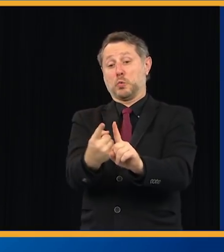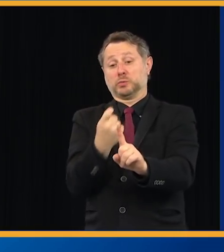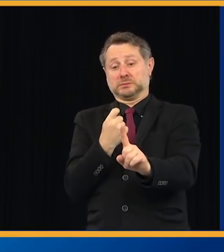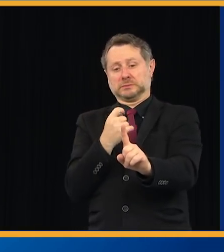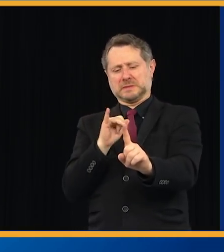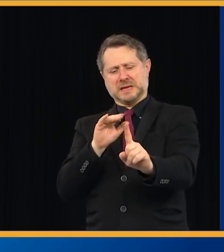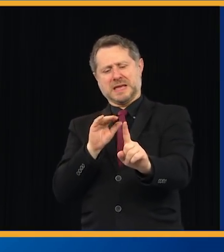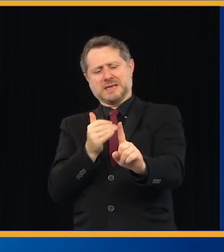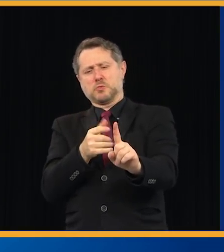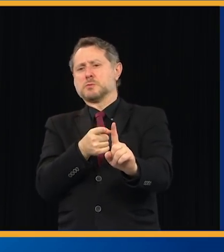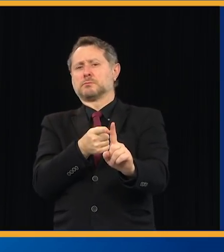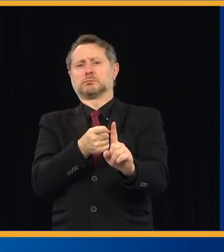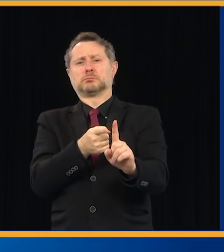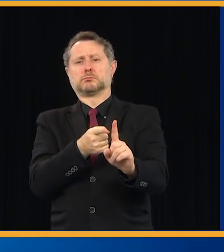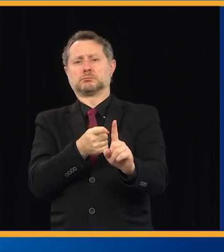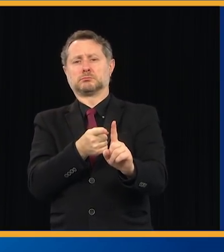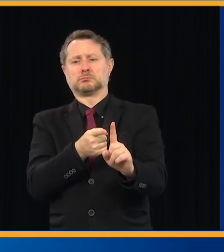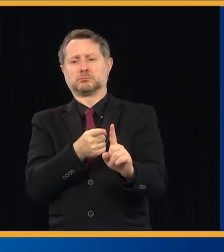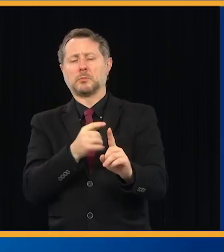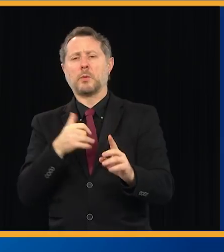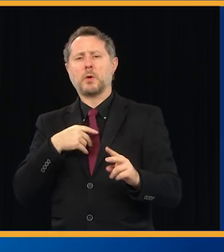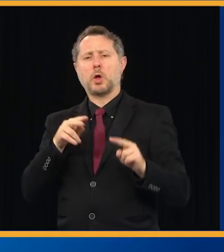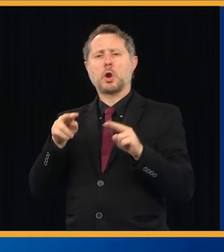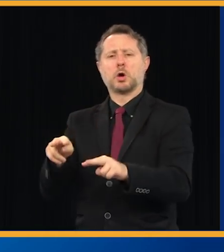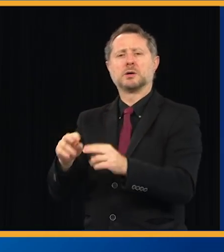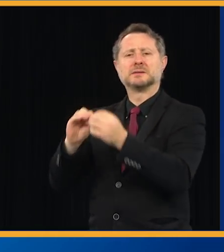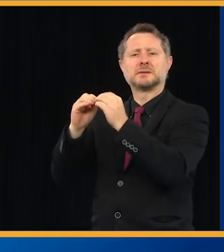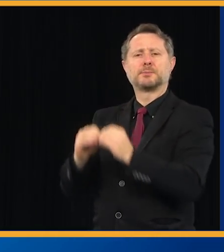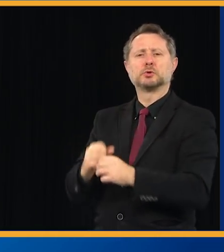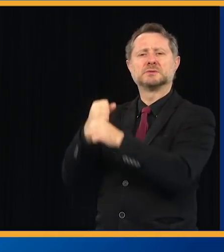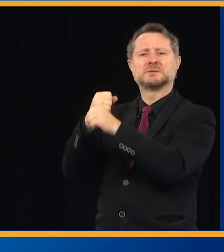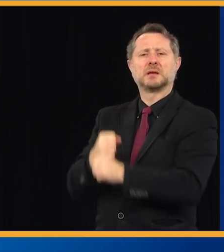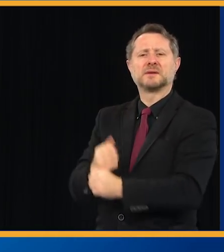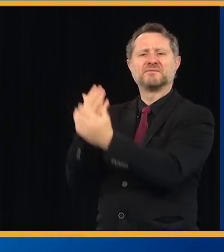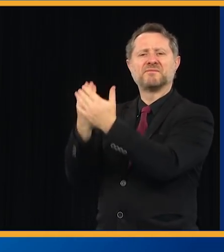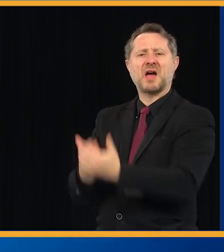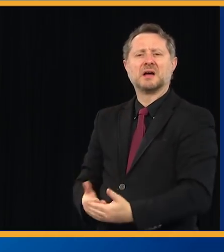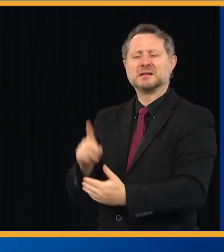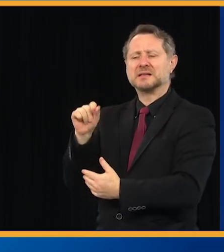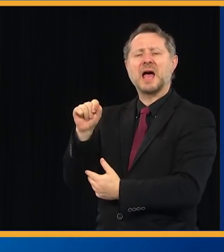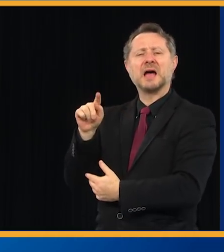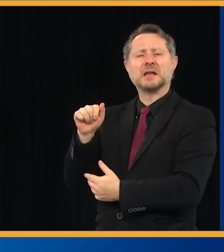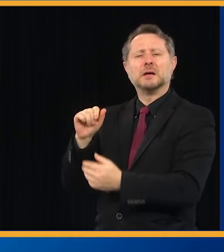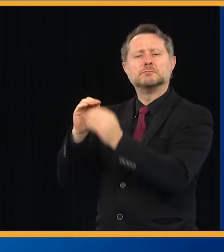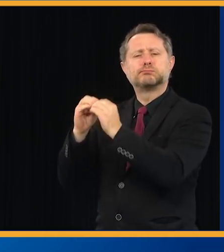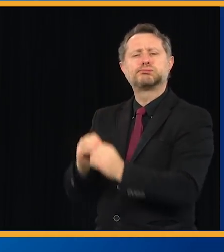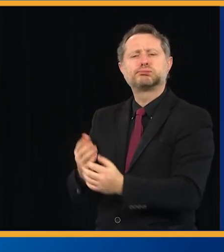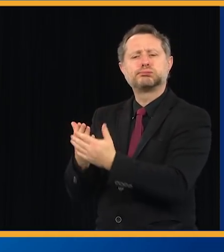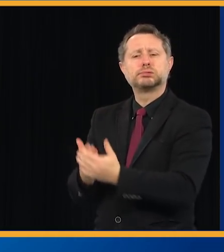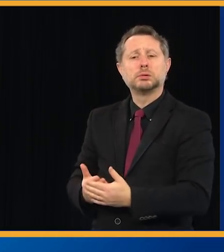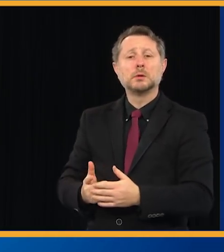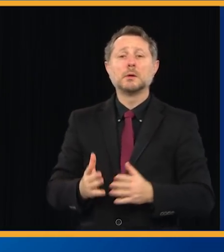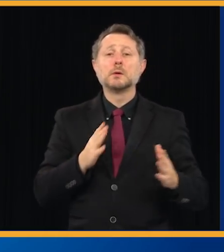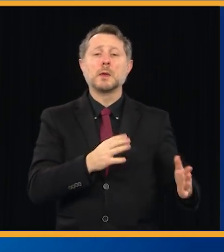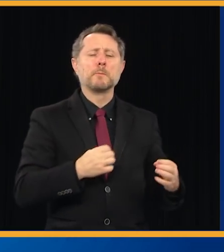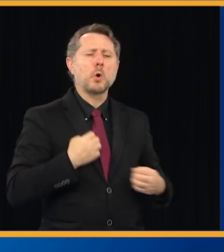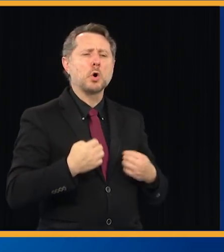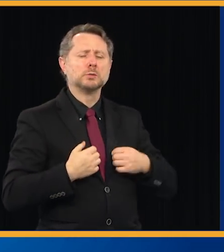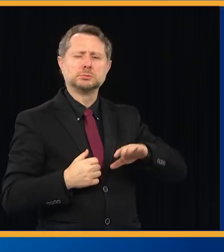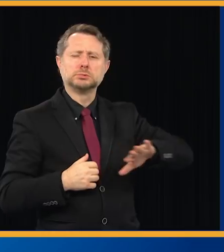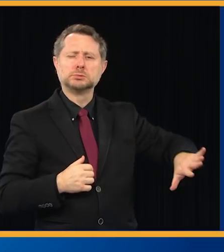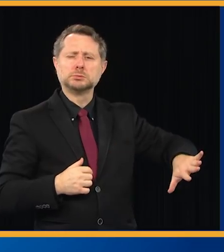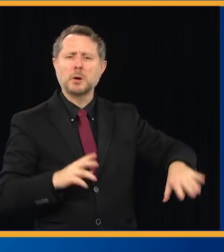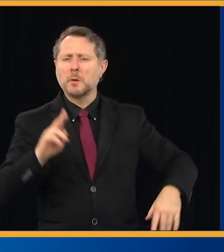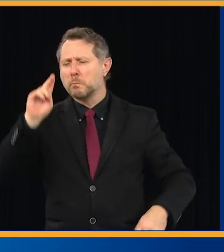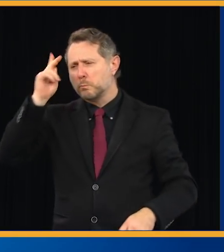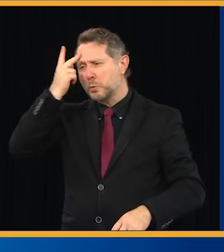data as opposed to emotion and politics, right? Everyone has emotion. I want to go back